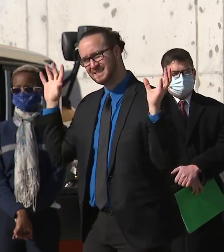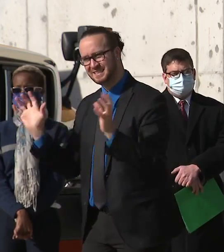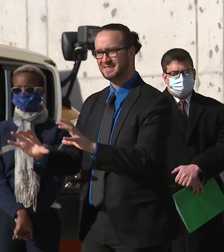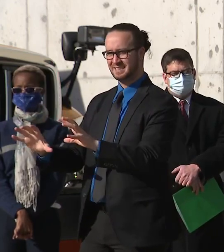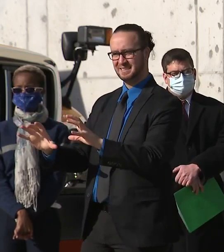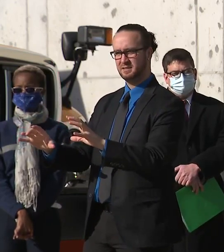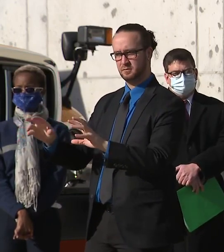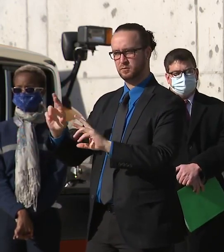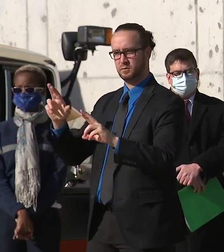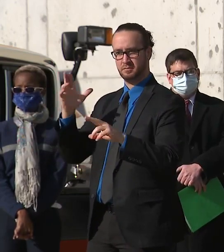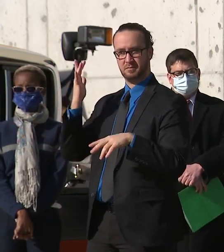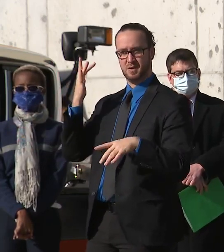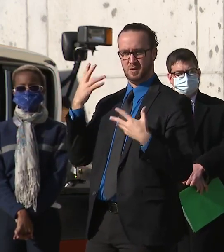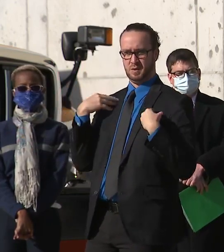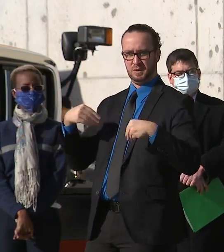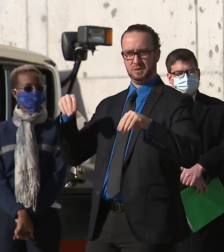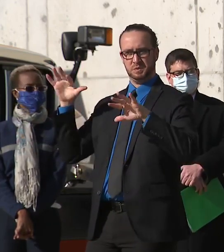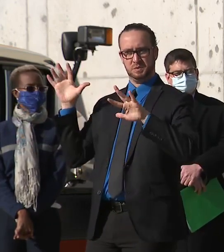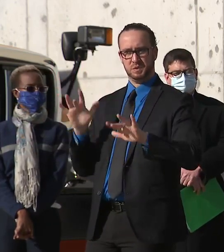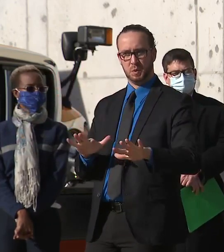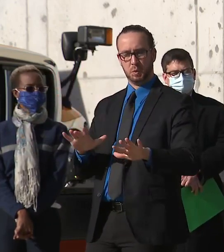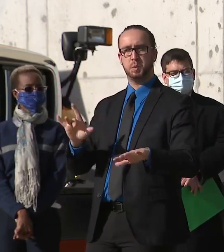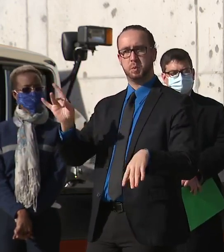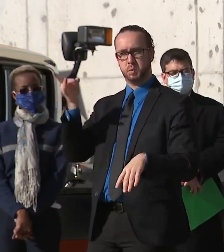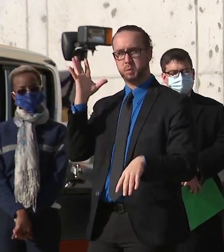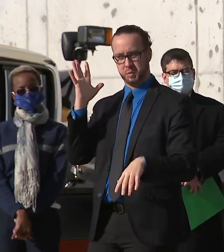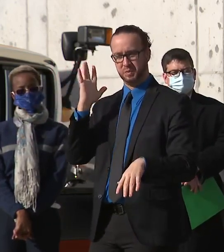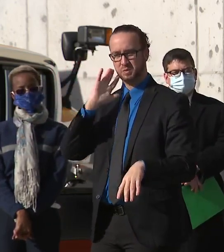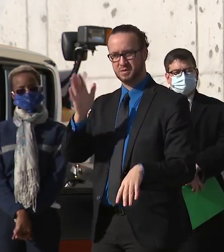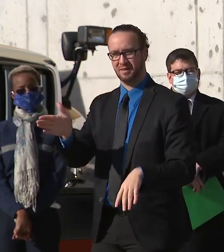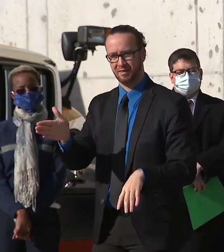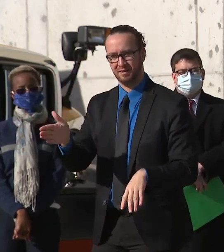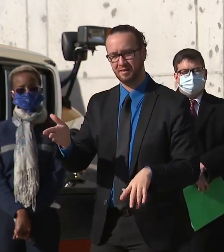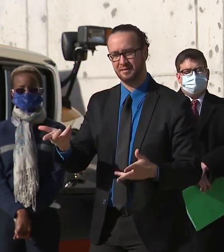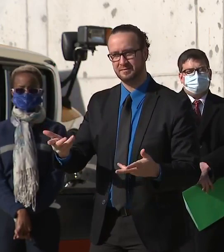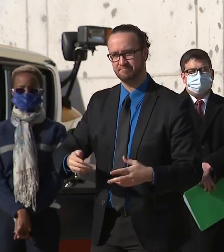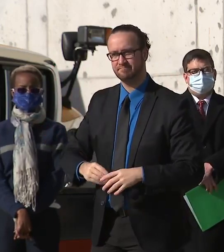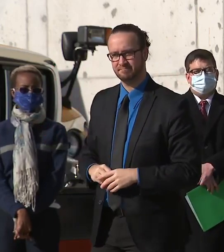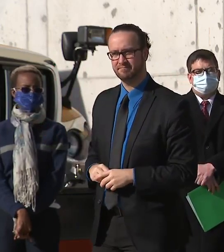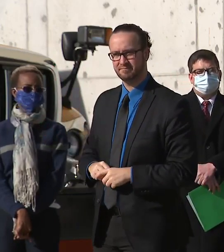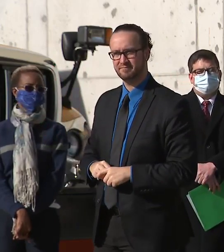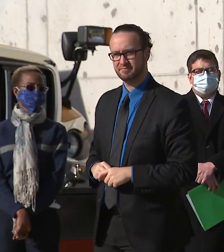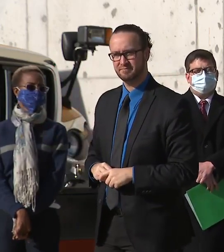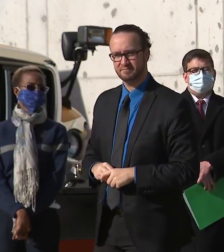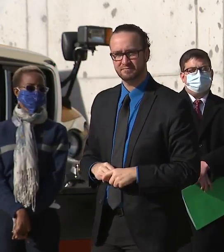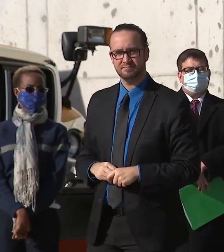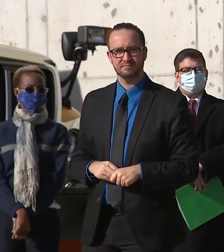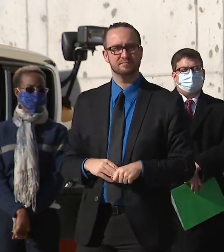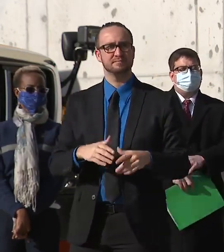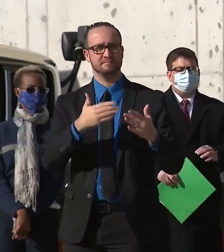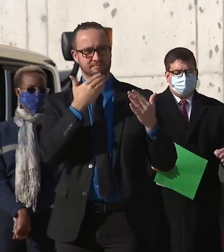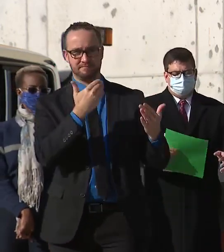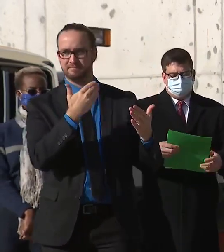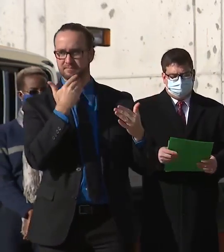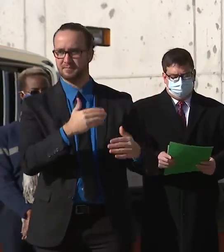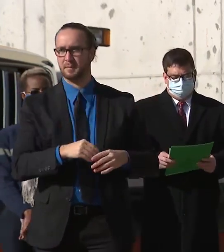contractors, there's going to be a lot. Thank you. Thank you, everyone.